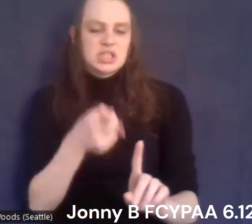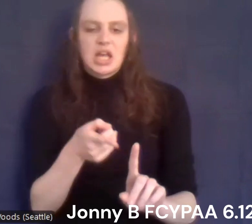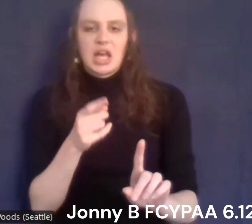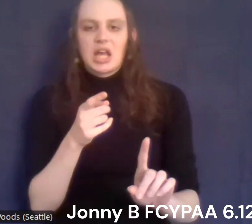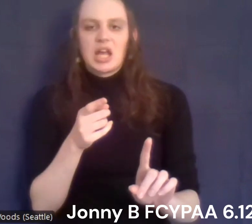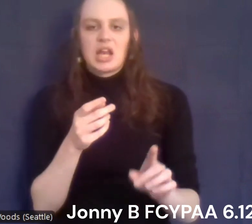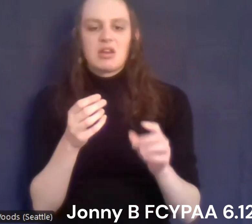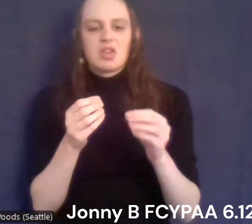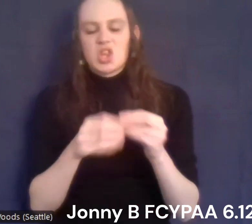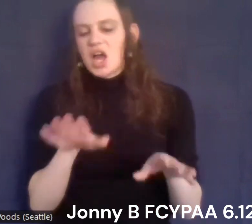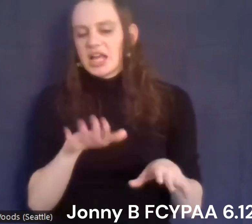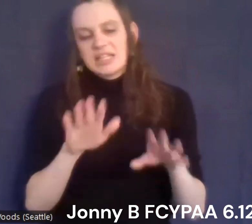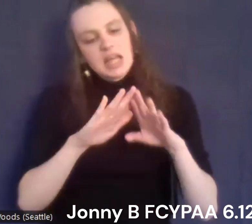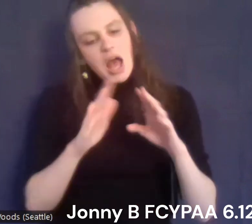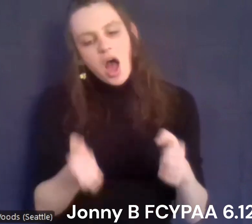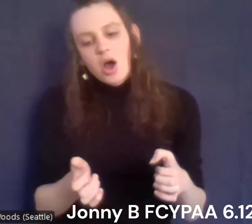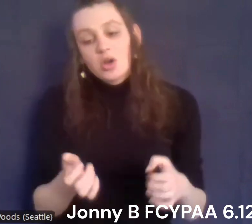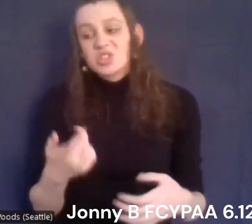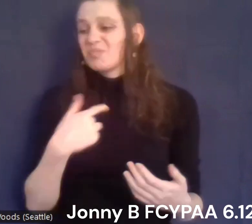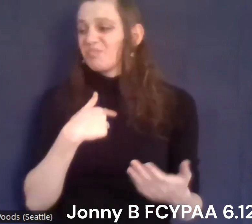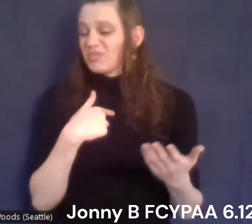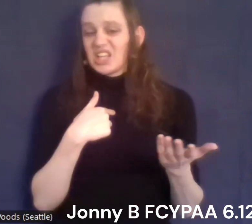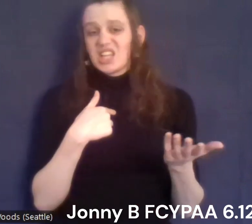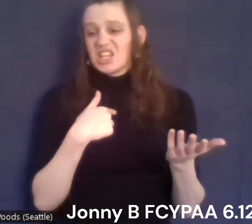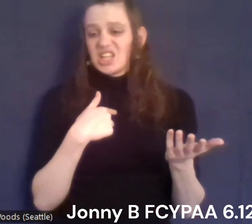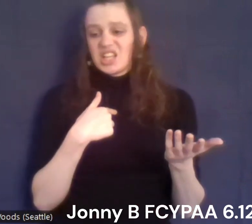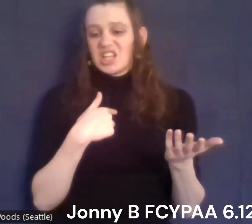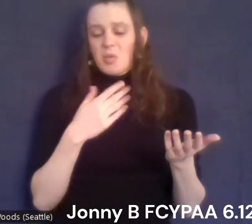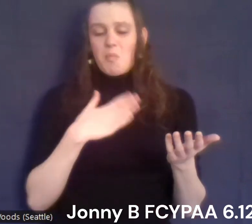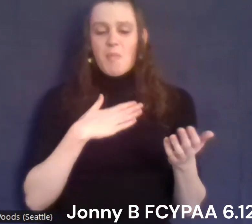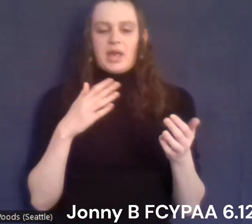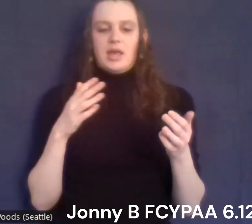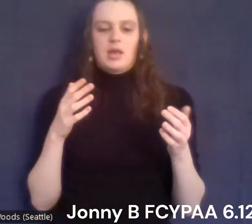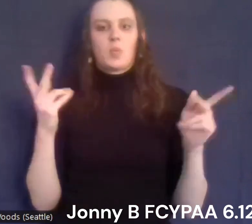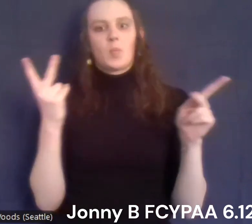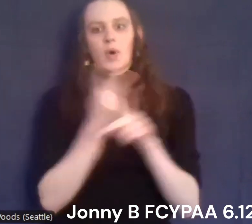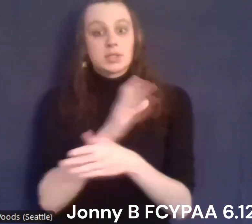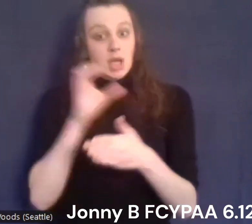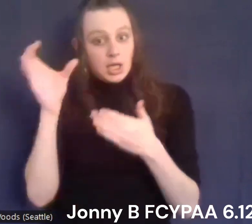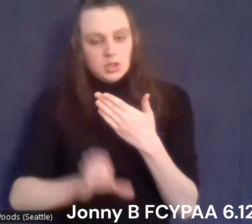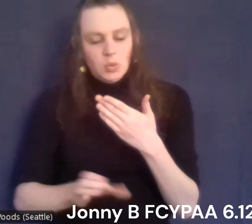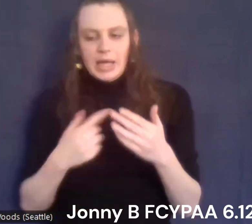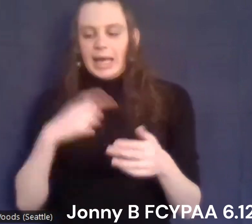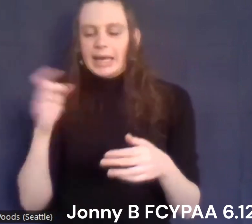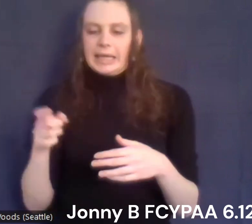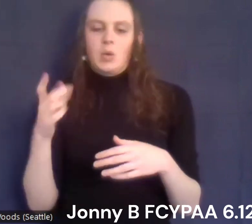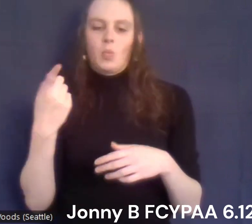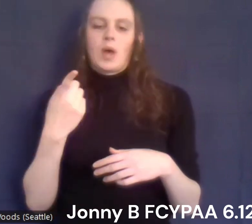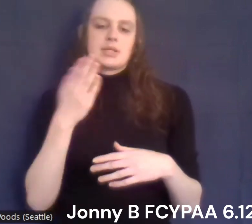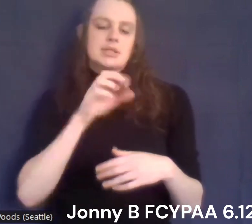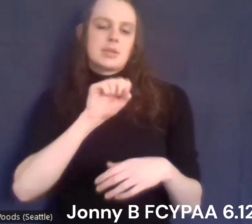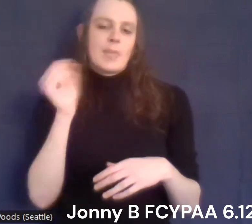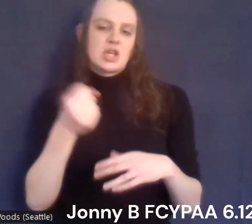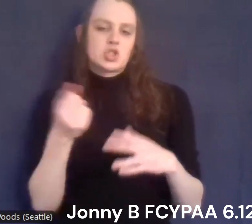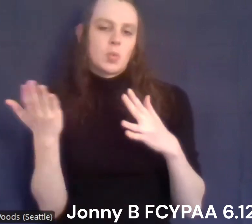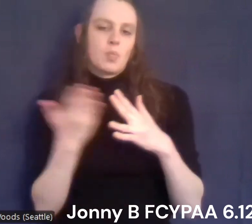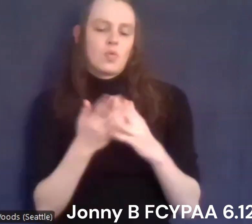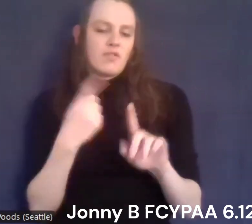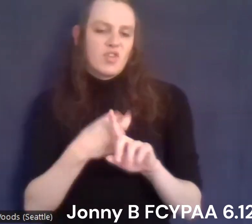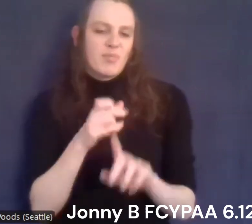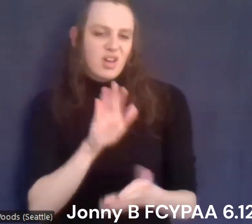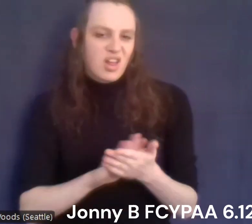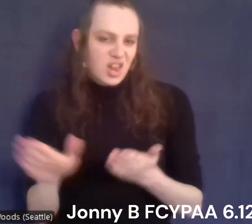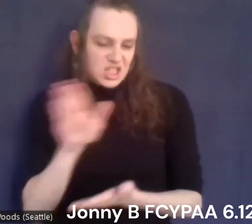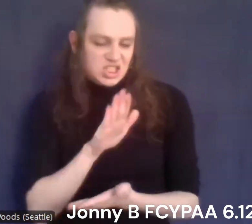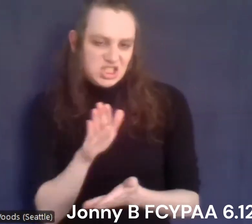semester off from college. That was my biggest real consequence that I had. So I had it in